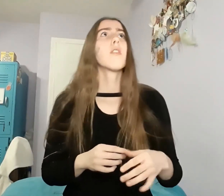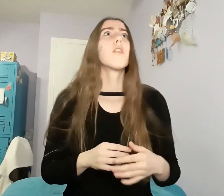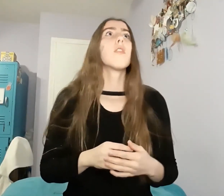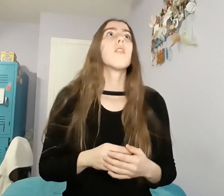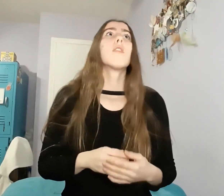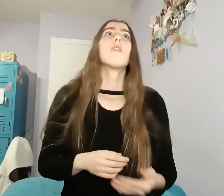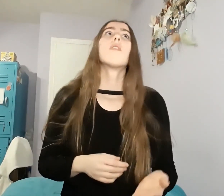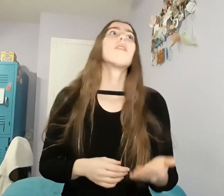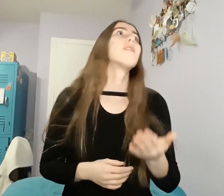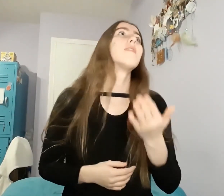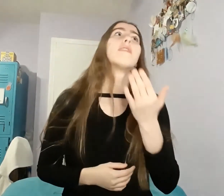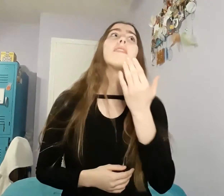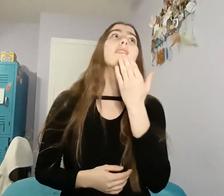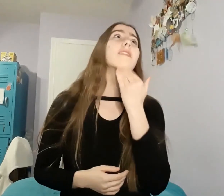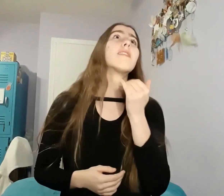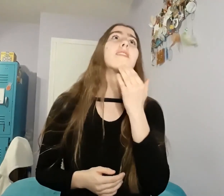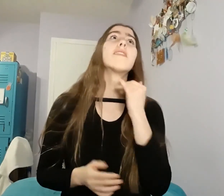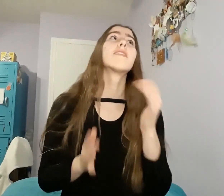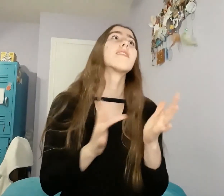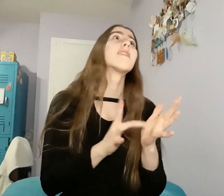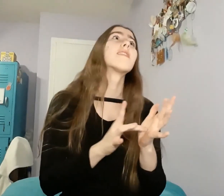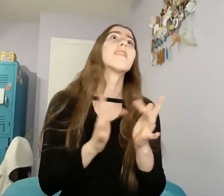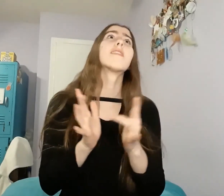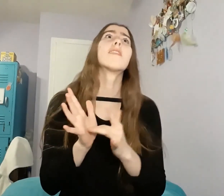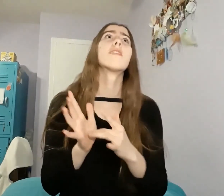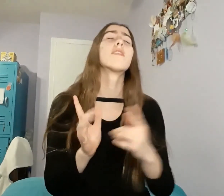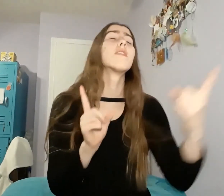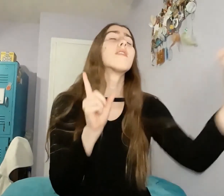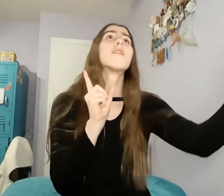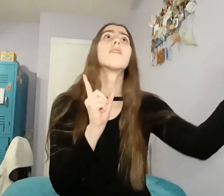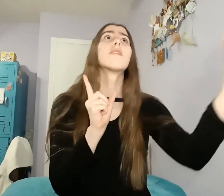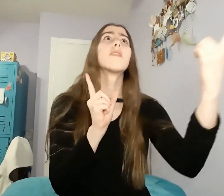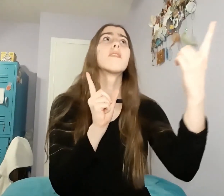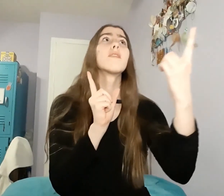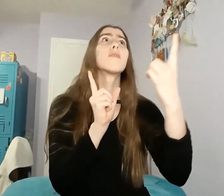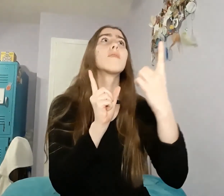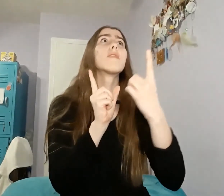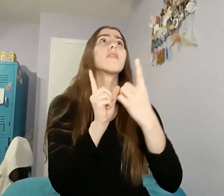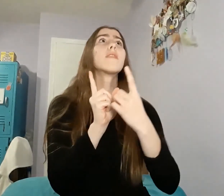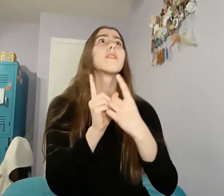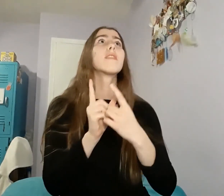there? Sweet Jesus, would you meet me there?